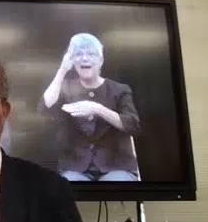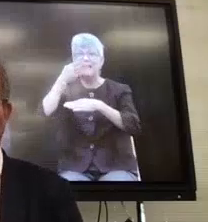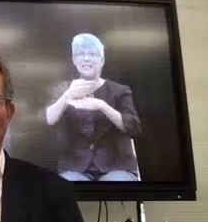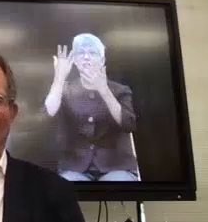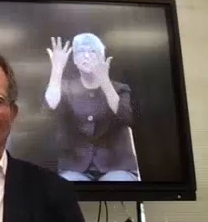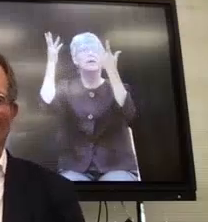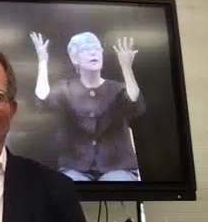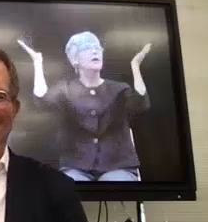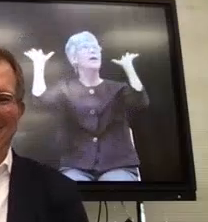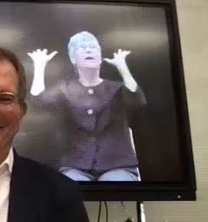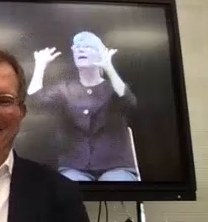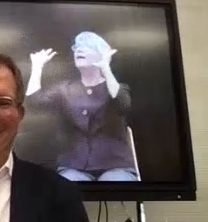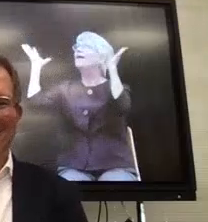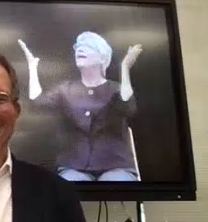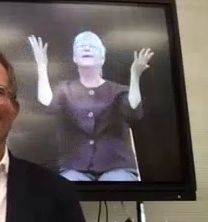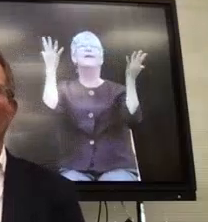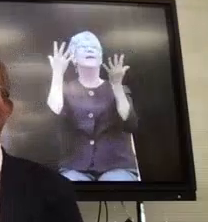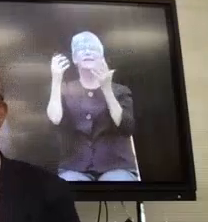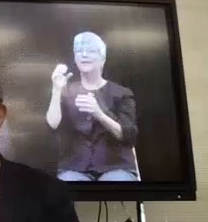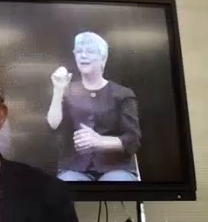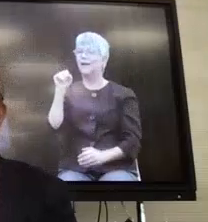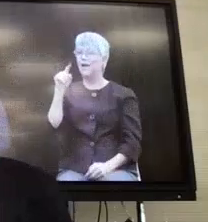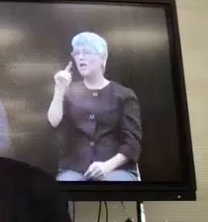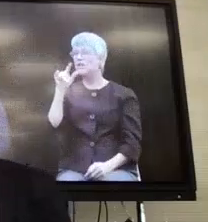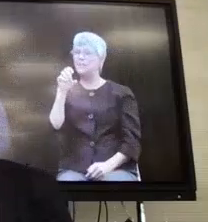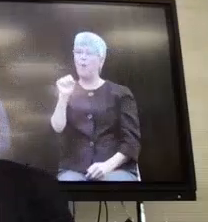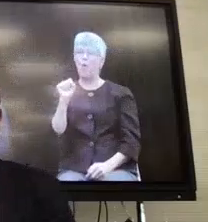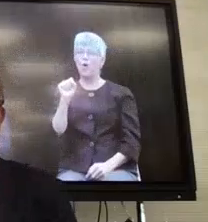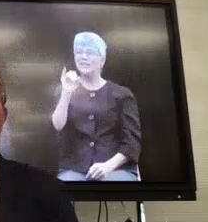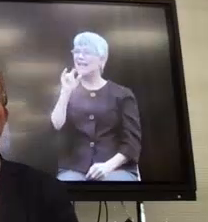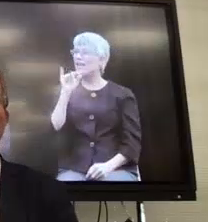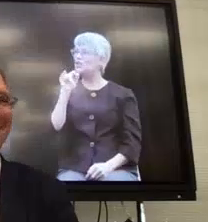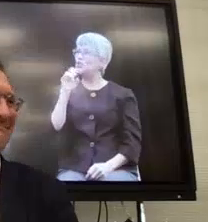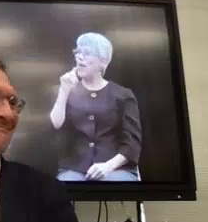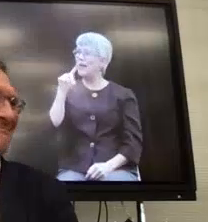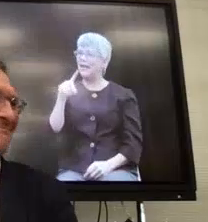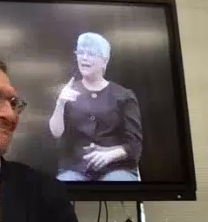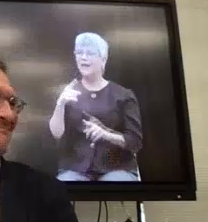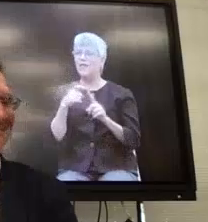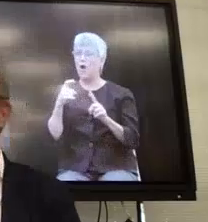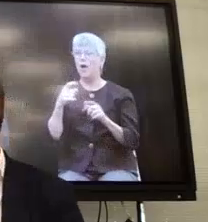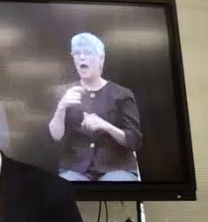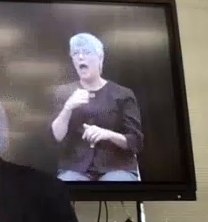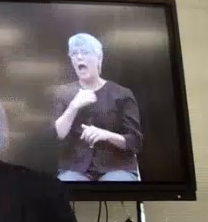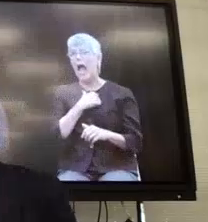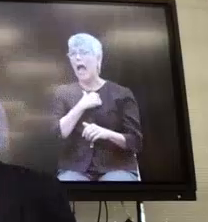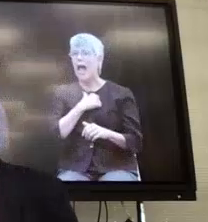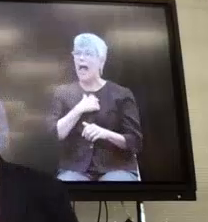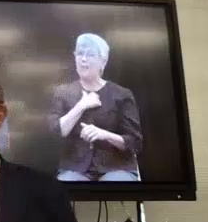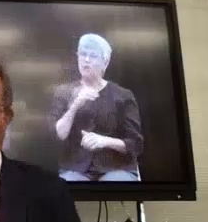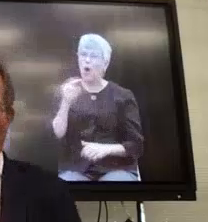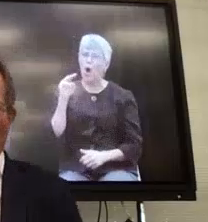framed Sports Illustrated covers that have Carolina basketball on them. Sorry, Miss Todd.